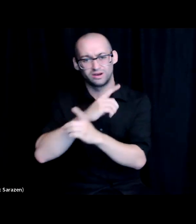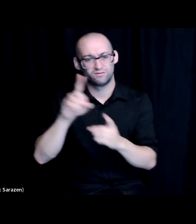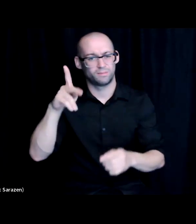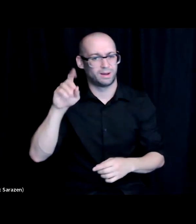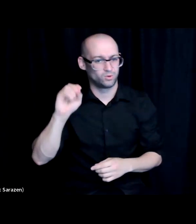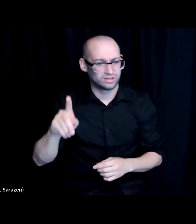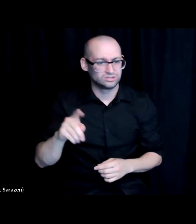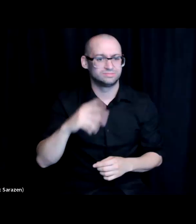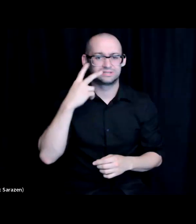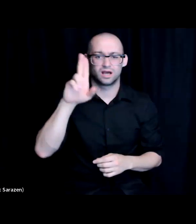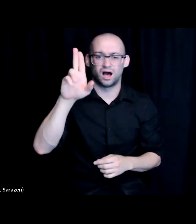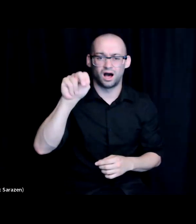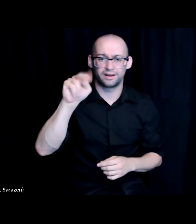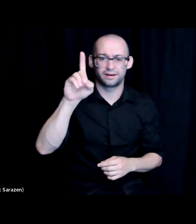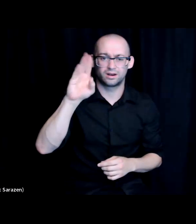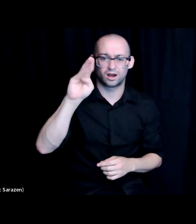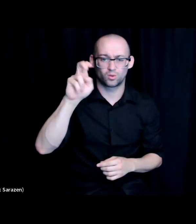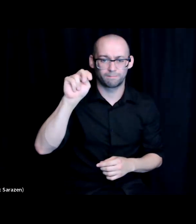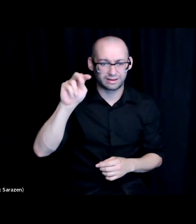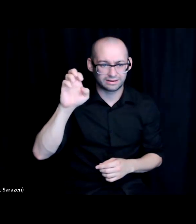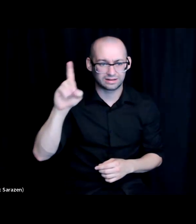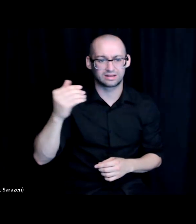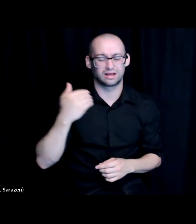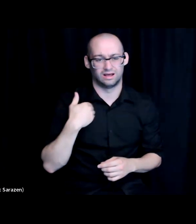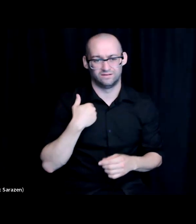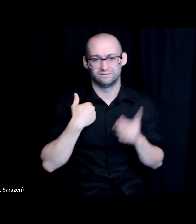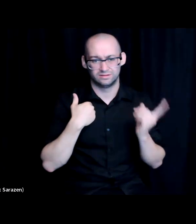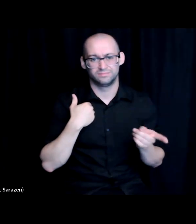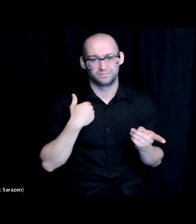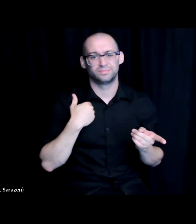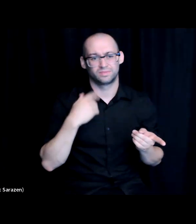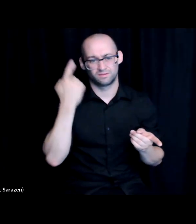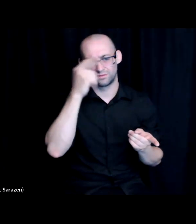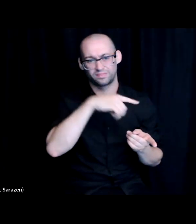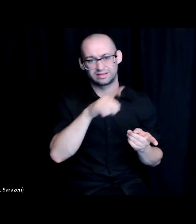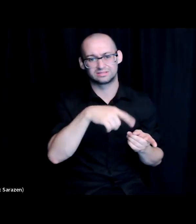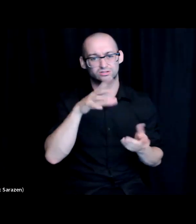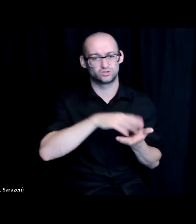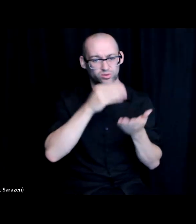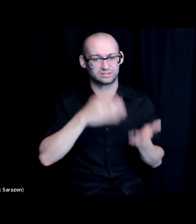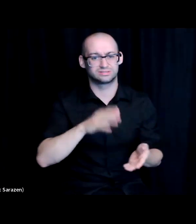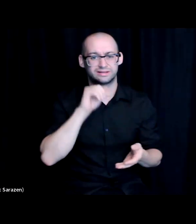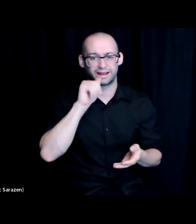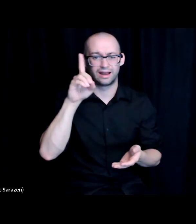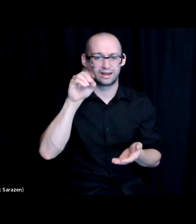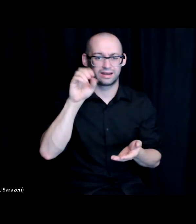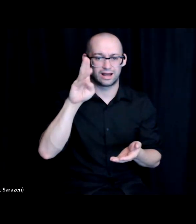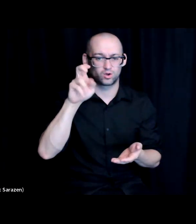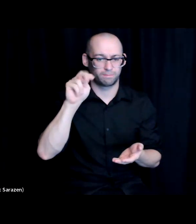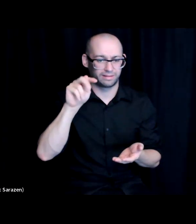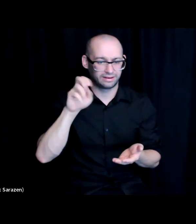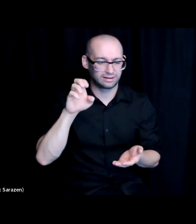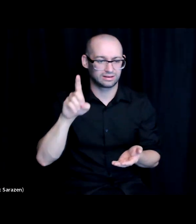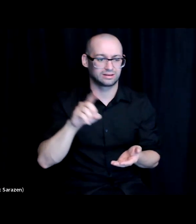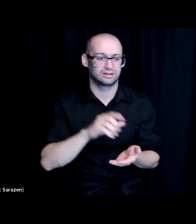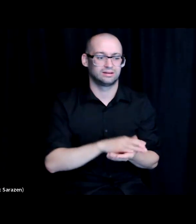the undocumented. We have a Bicasa program that's specifically for undocumented students. We have a center for them, and